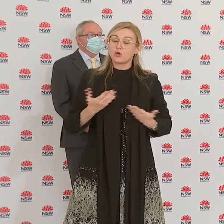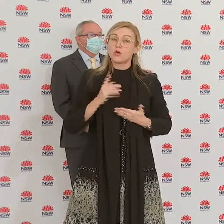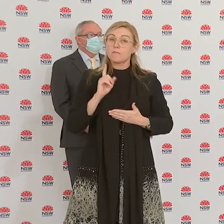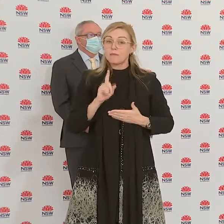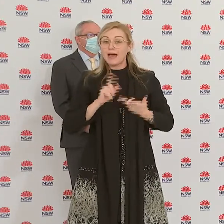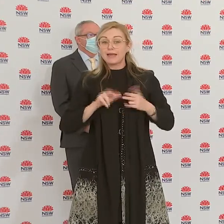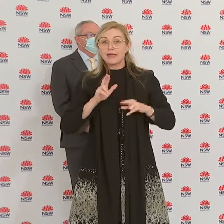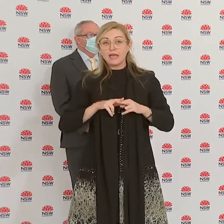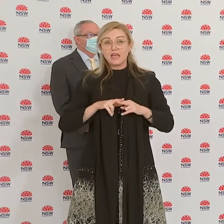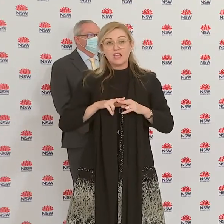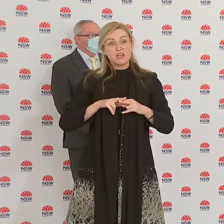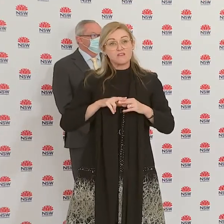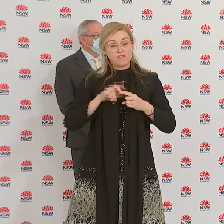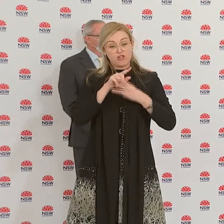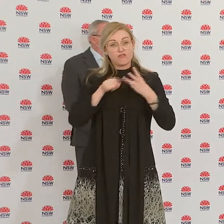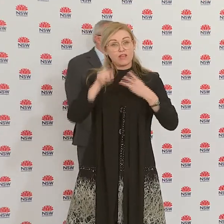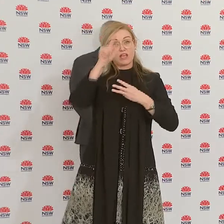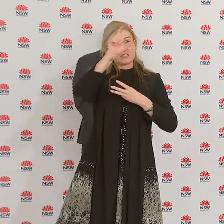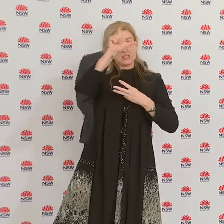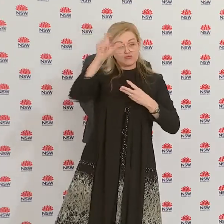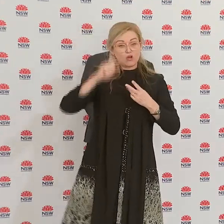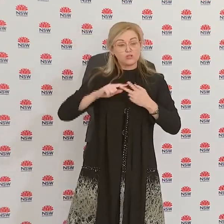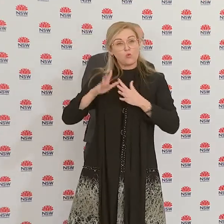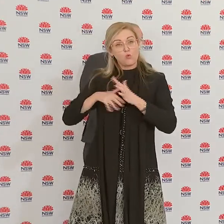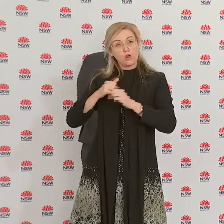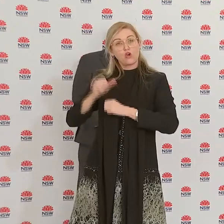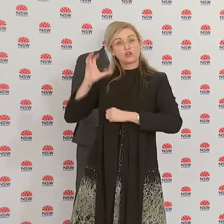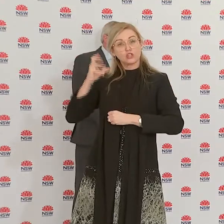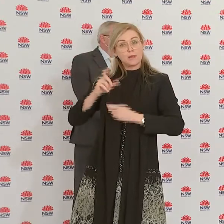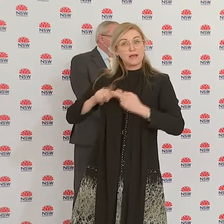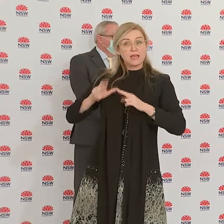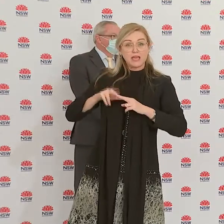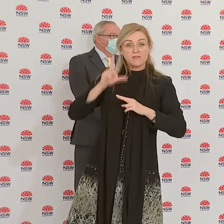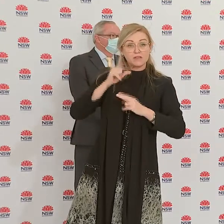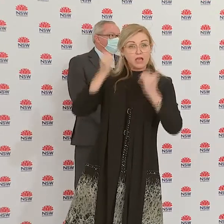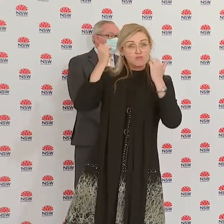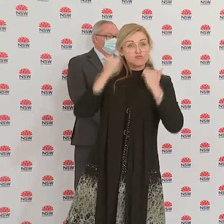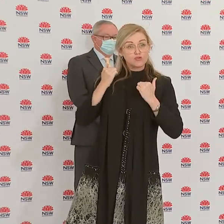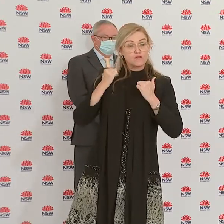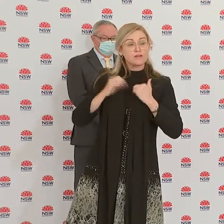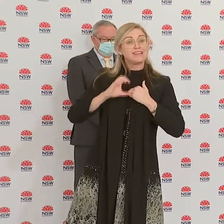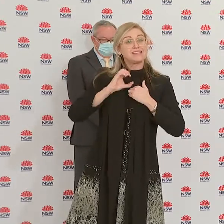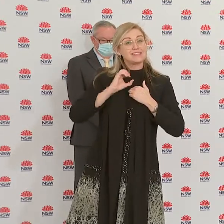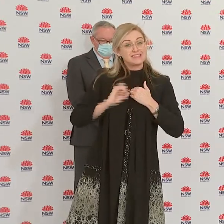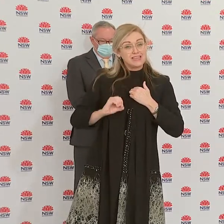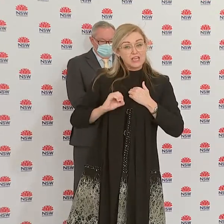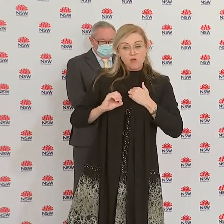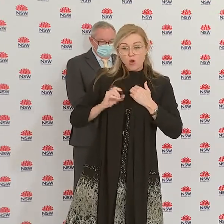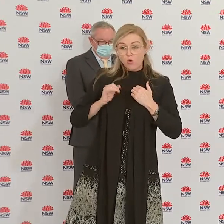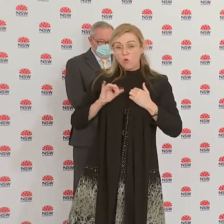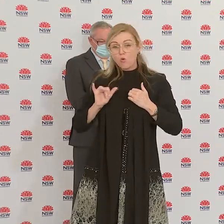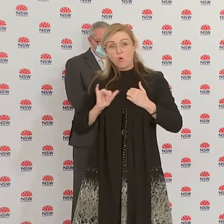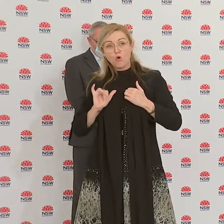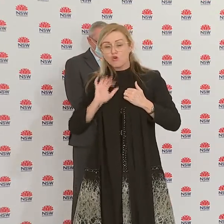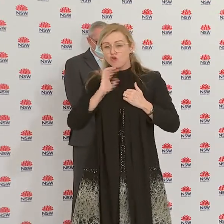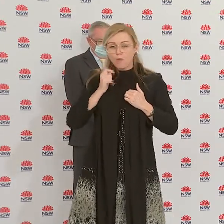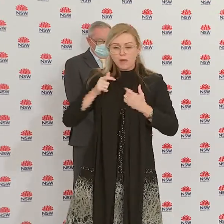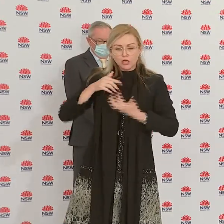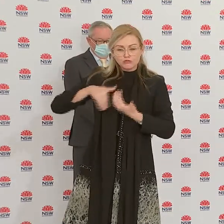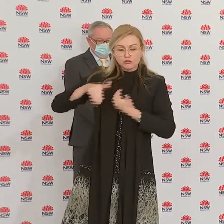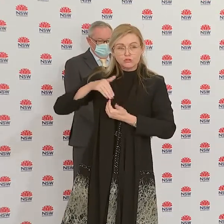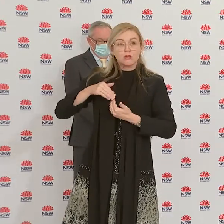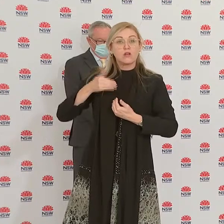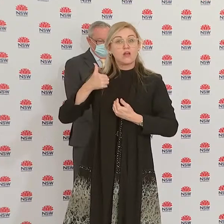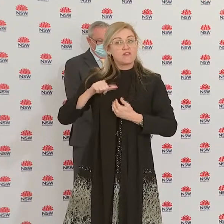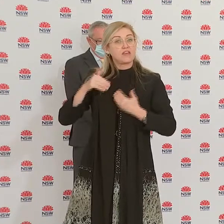demonstrate, if those communities can demonstrate that they're close to zero or don't have the virus circulating, well, the health experts will take